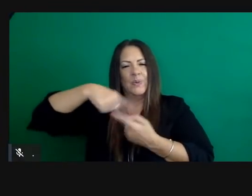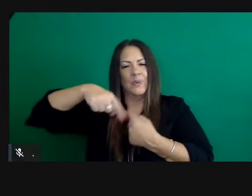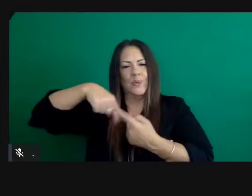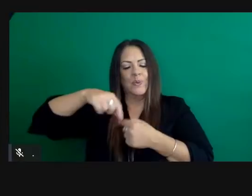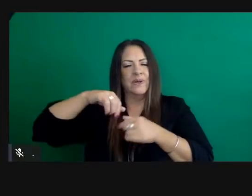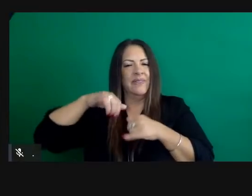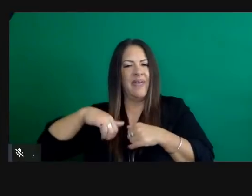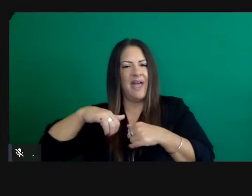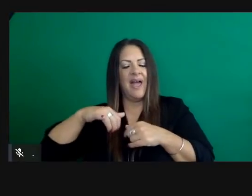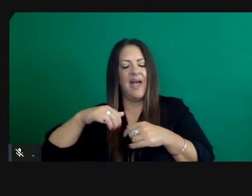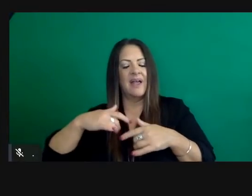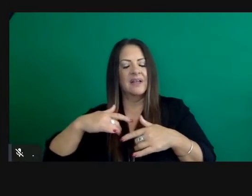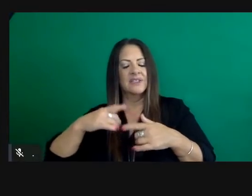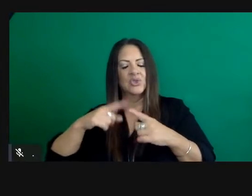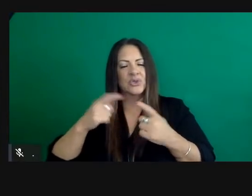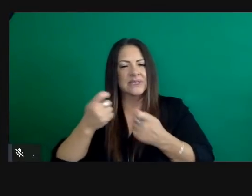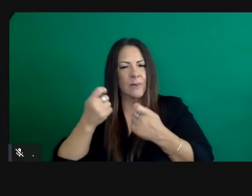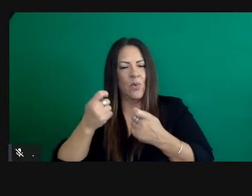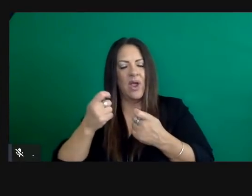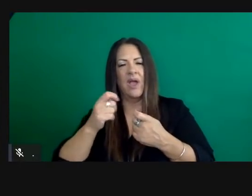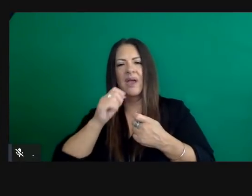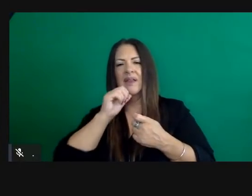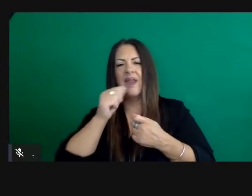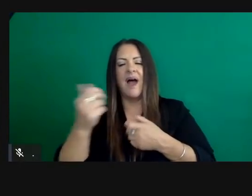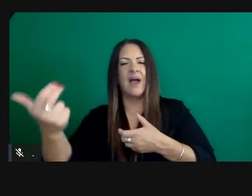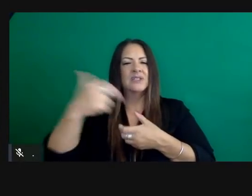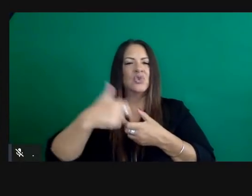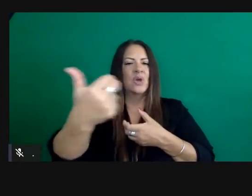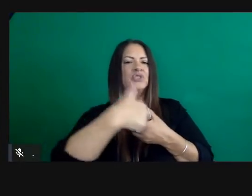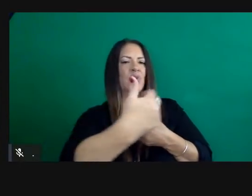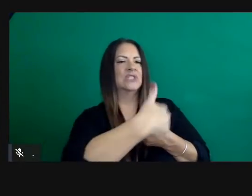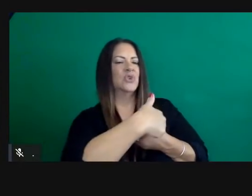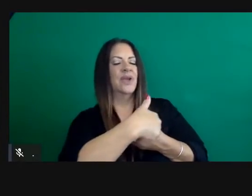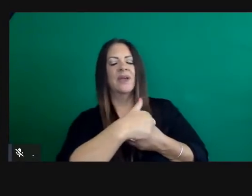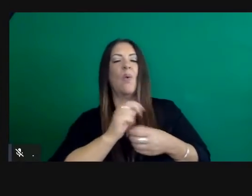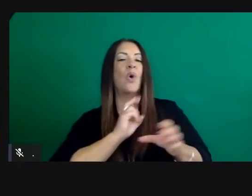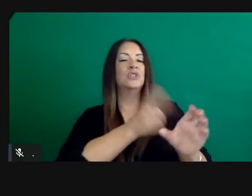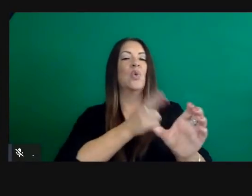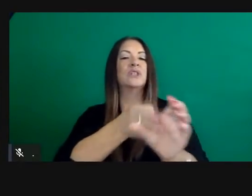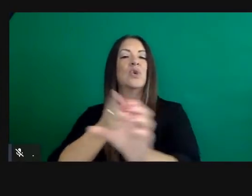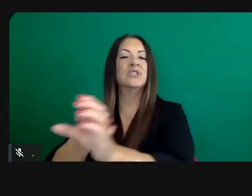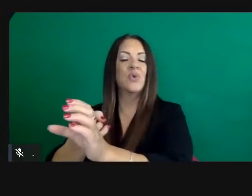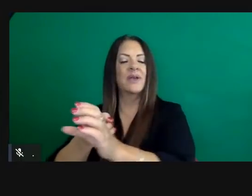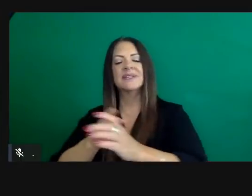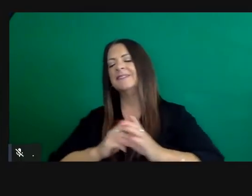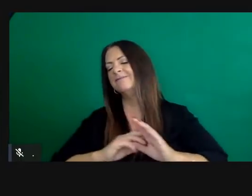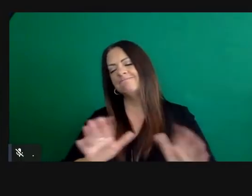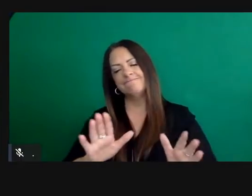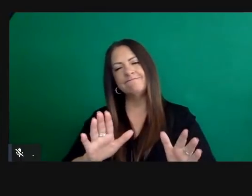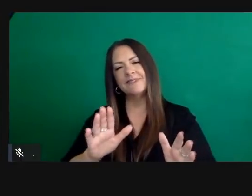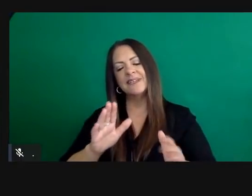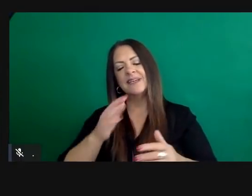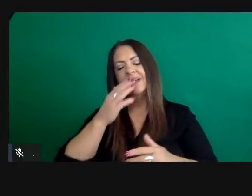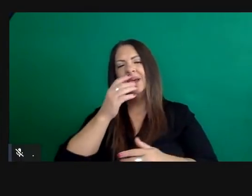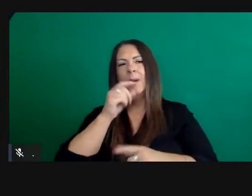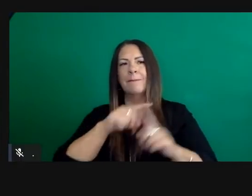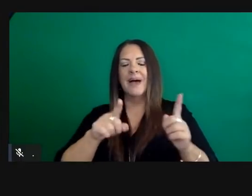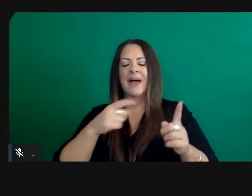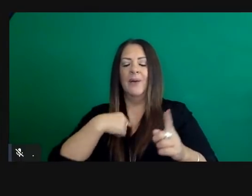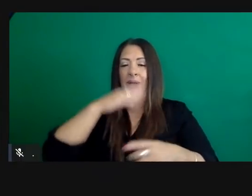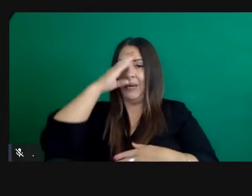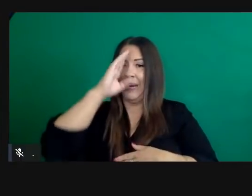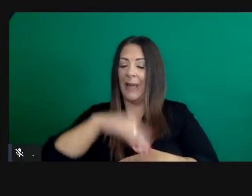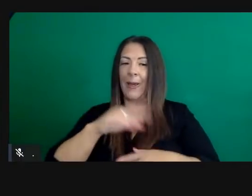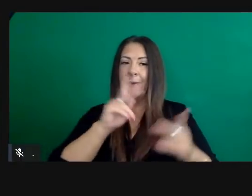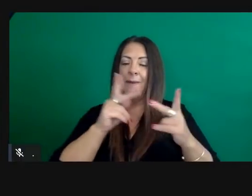mean, many of us see it in our communities, that there are small gatherings that as we approach holidays, that these are